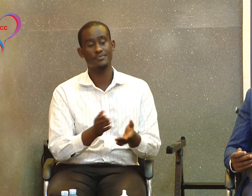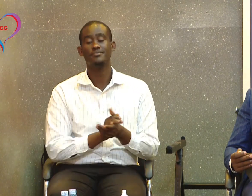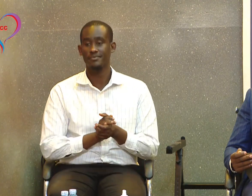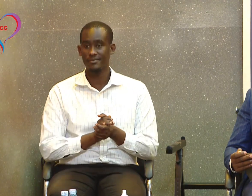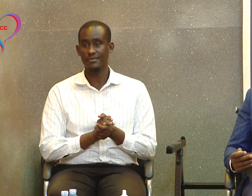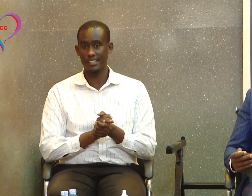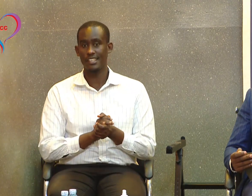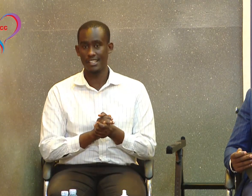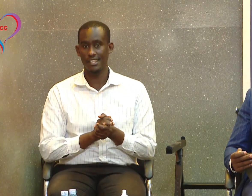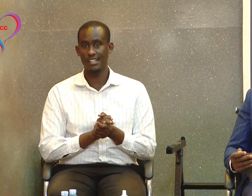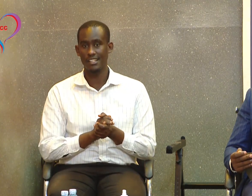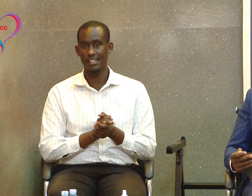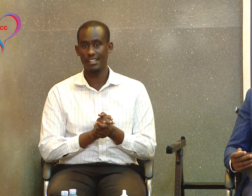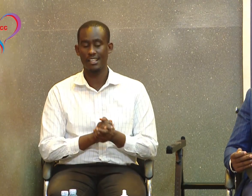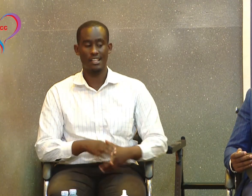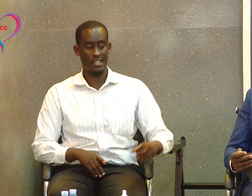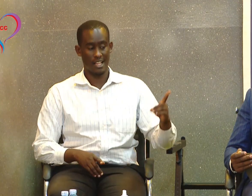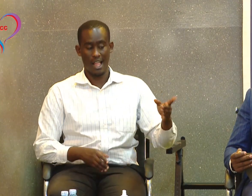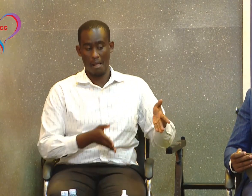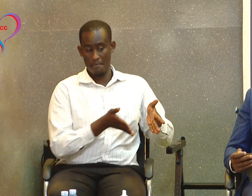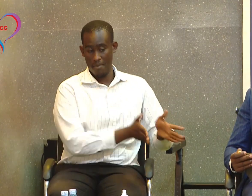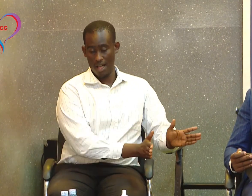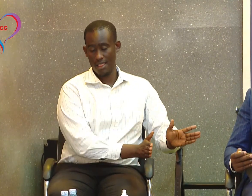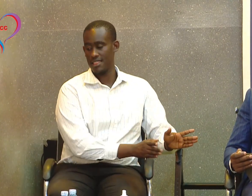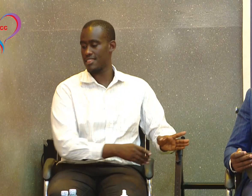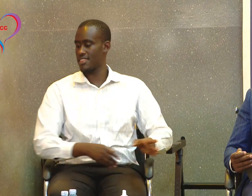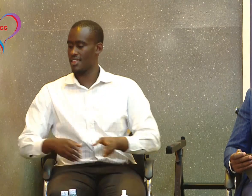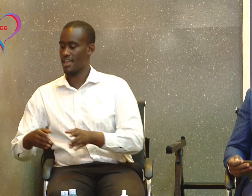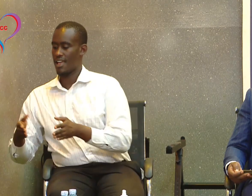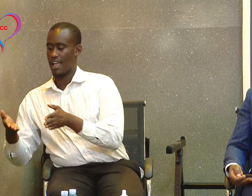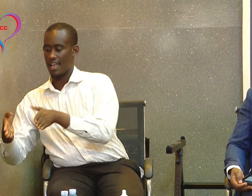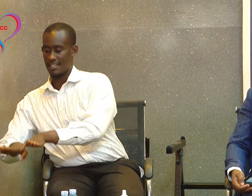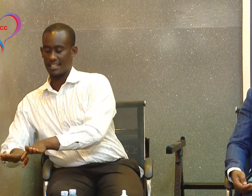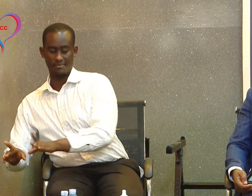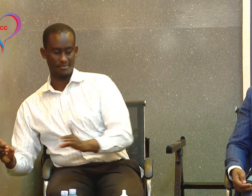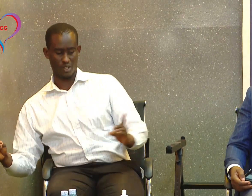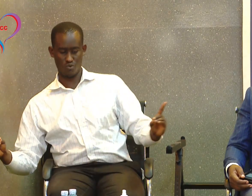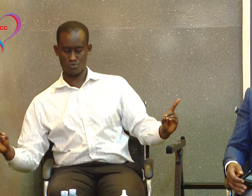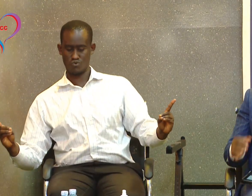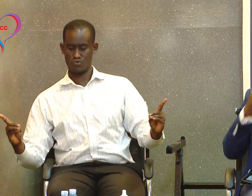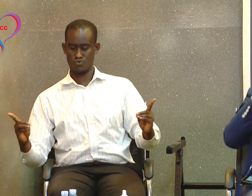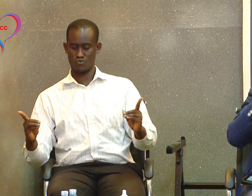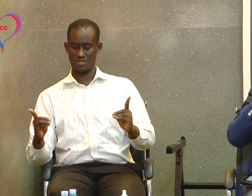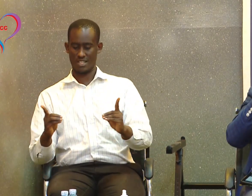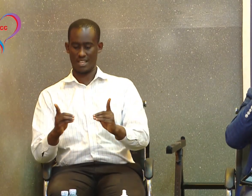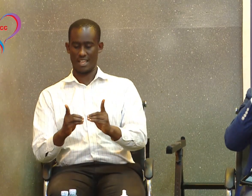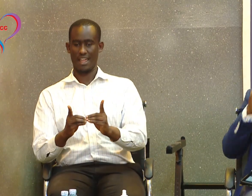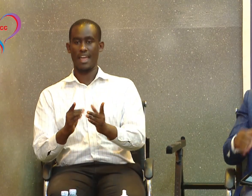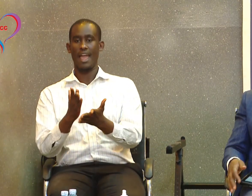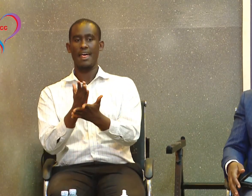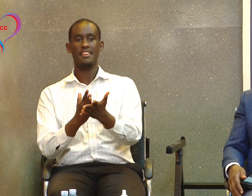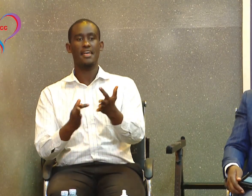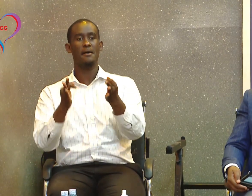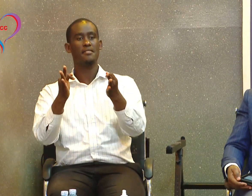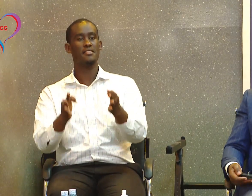ebiseera ebyo wakati w'okuzaalibwako n'okufaako waliwo ebintu by'okola. So between your date